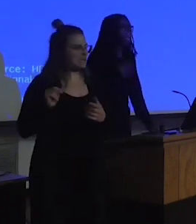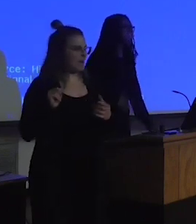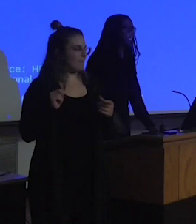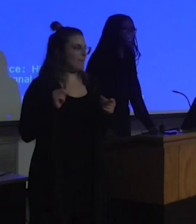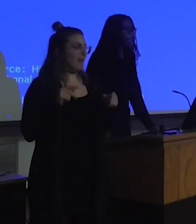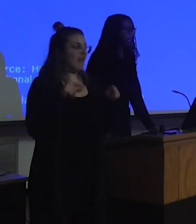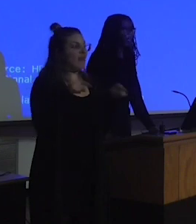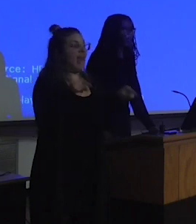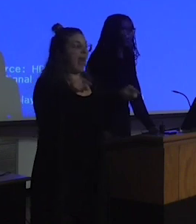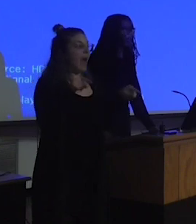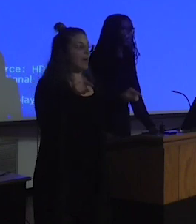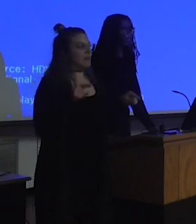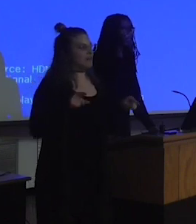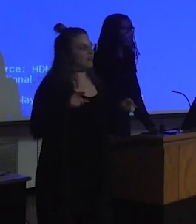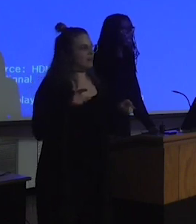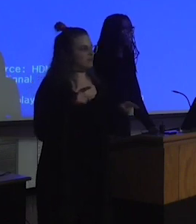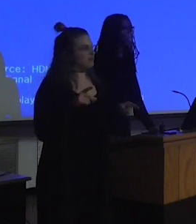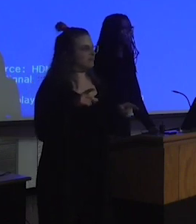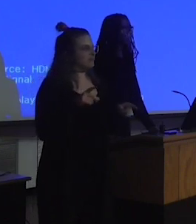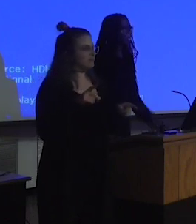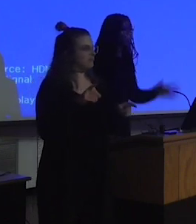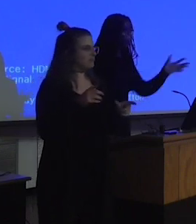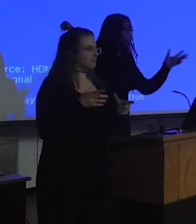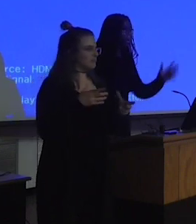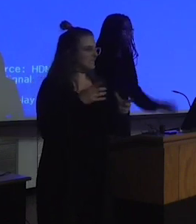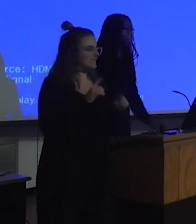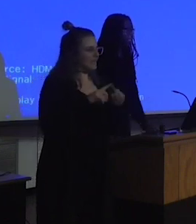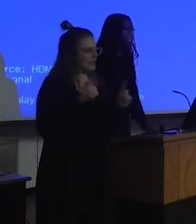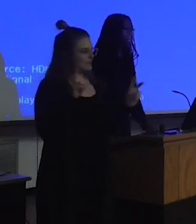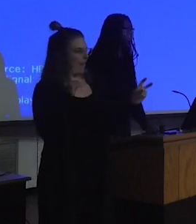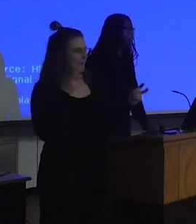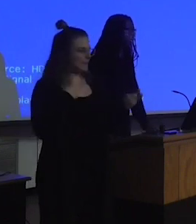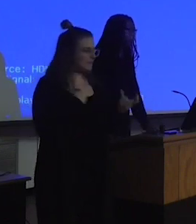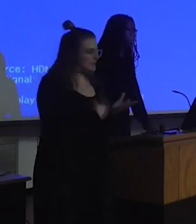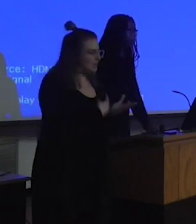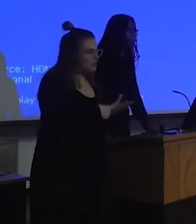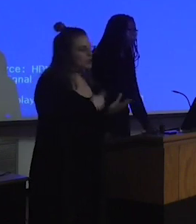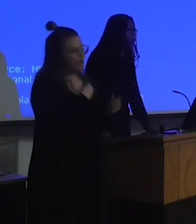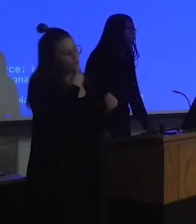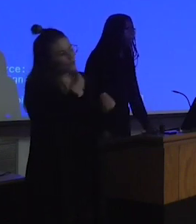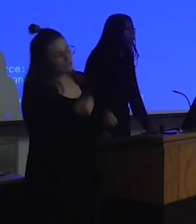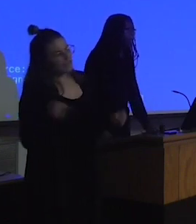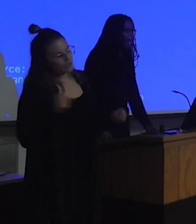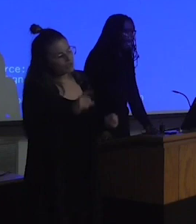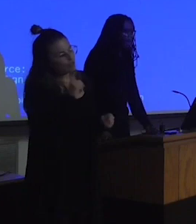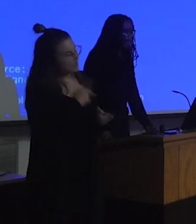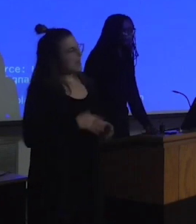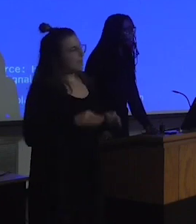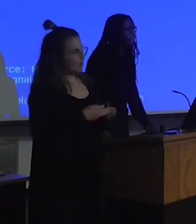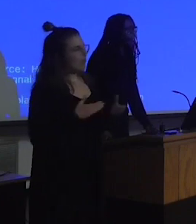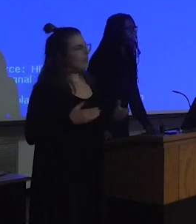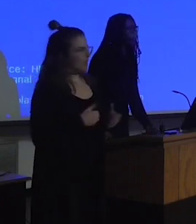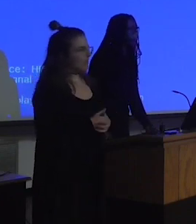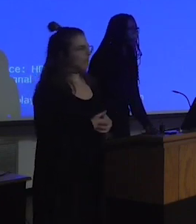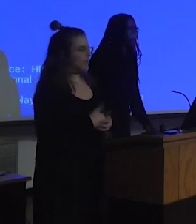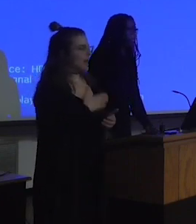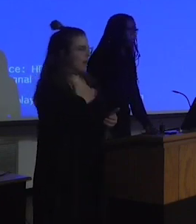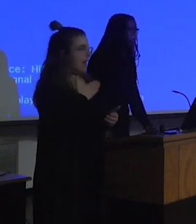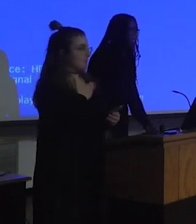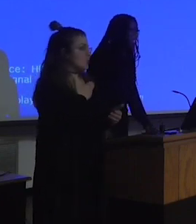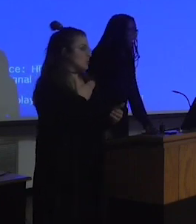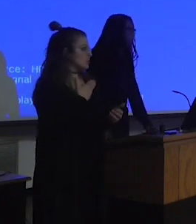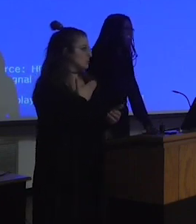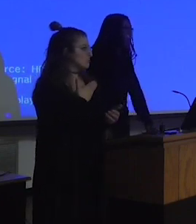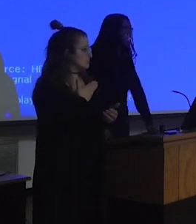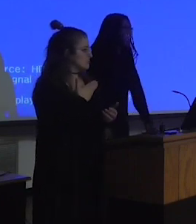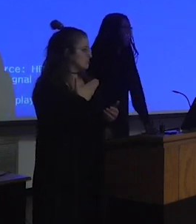the way that I would like to talk about them. So yeah, like, you know, like food sovereignty is a really, really important thing. And I'm really glad that you brought that up, because I